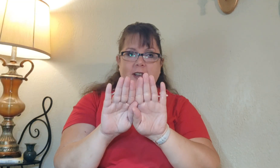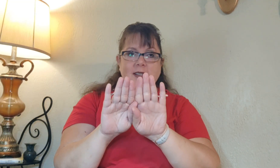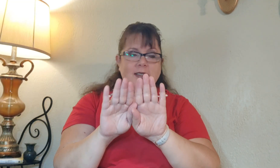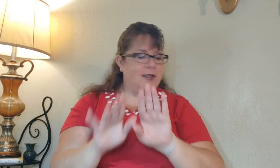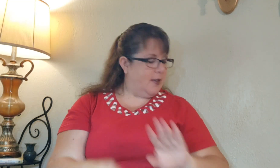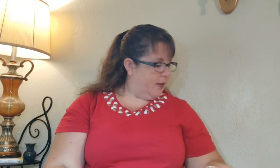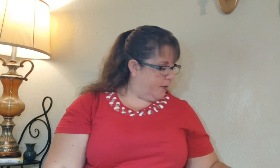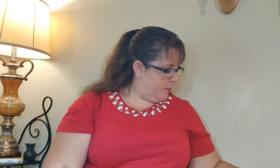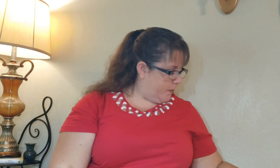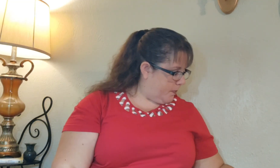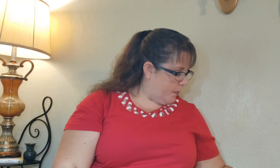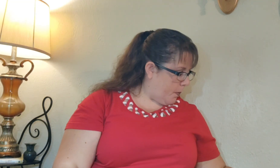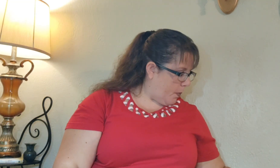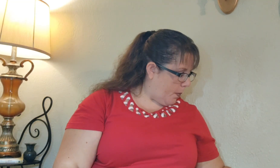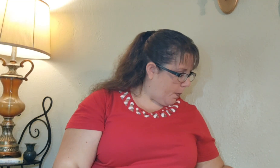shut.